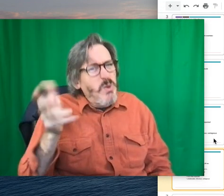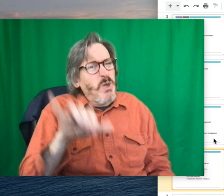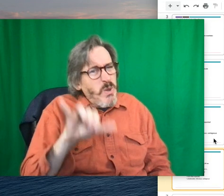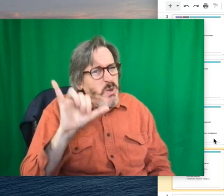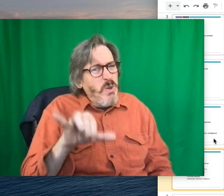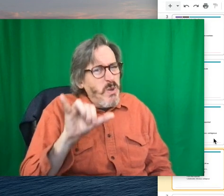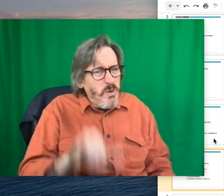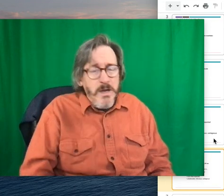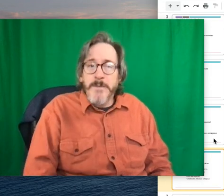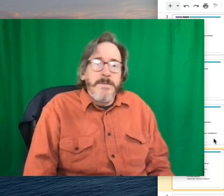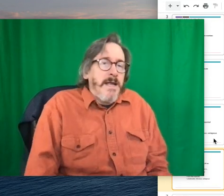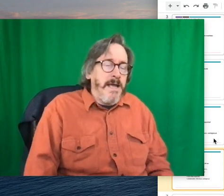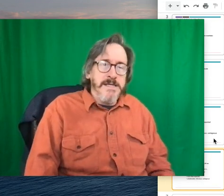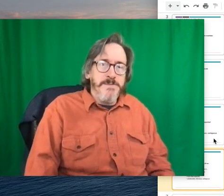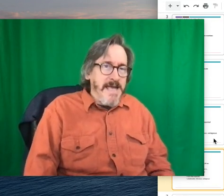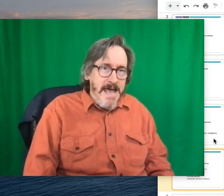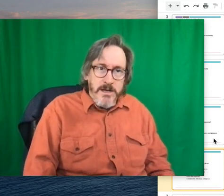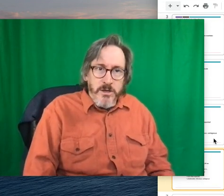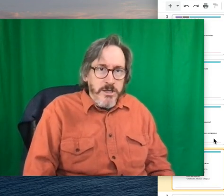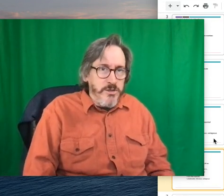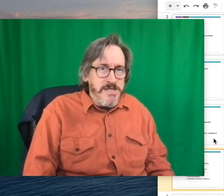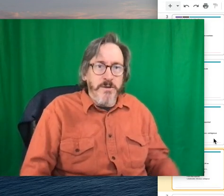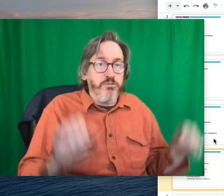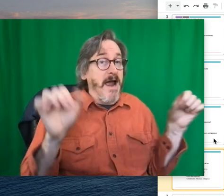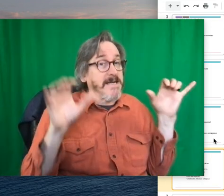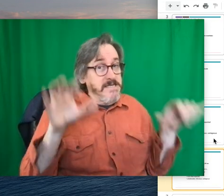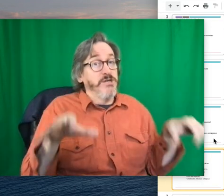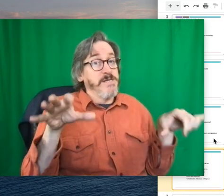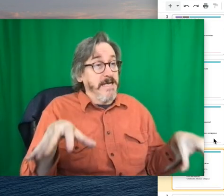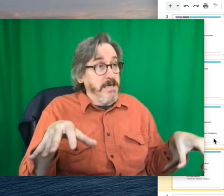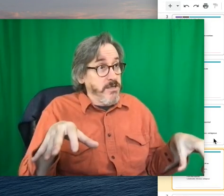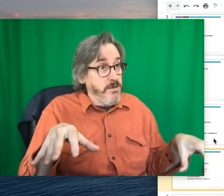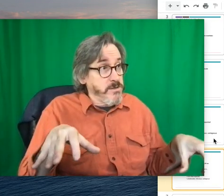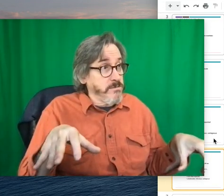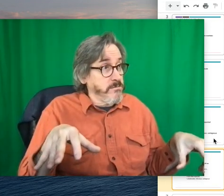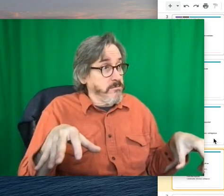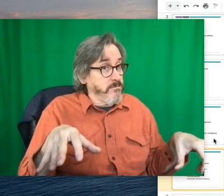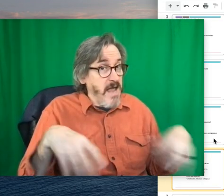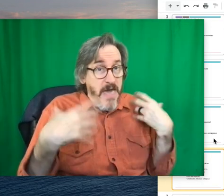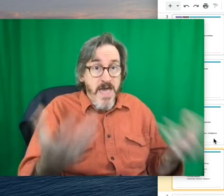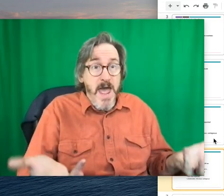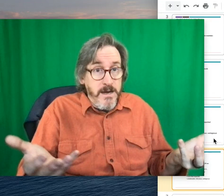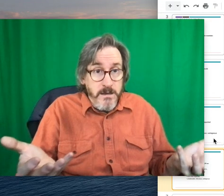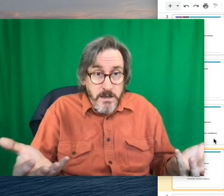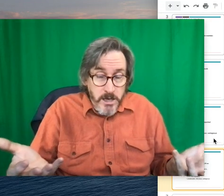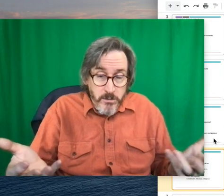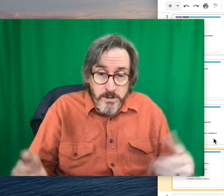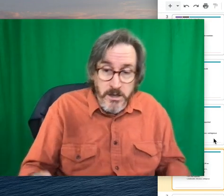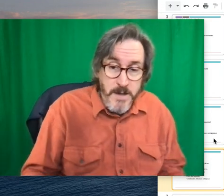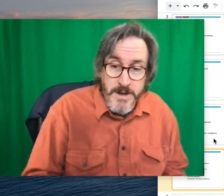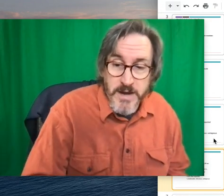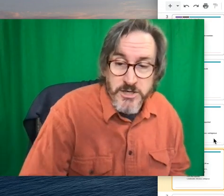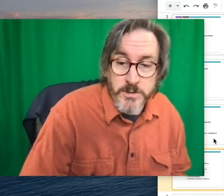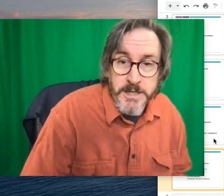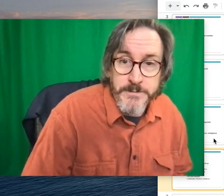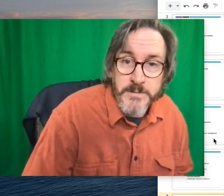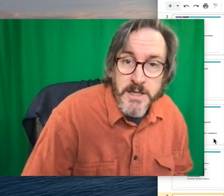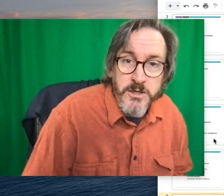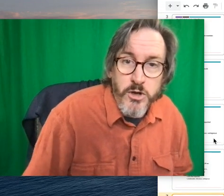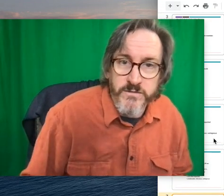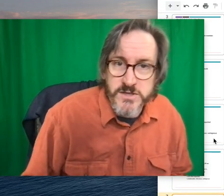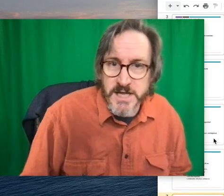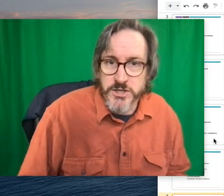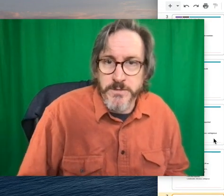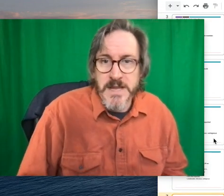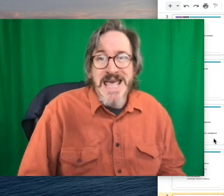few. Oh. It's mechanical. You just have to practice using each of those. And then, you know, it'll come out naturally